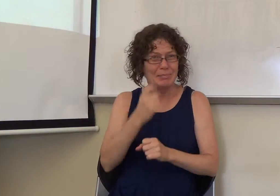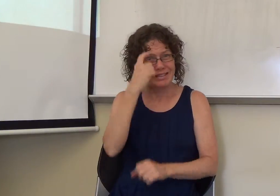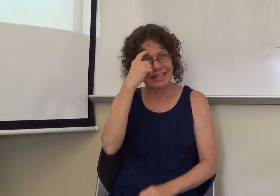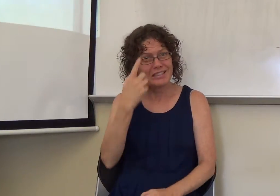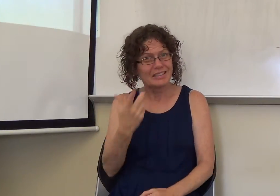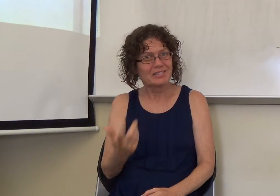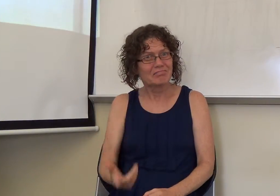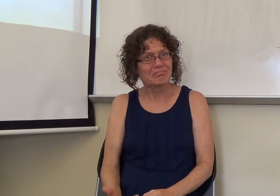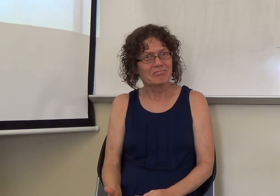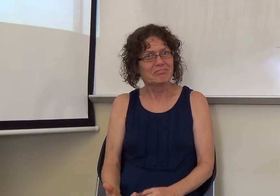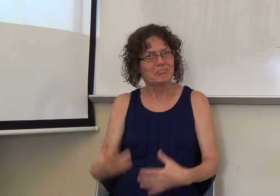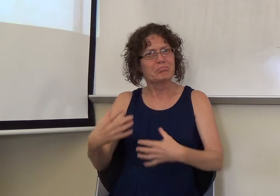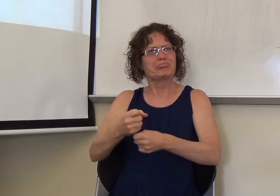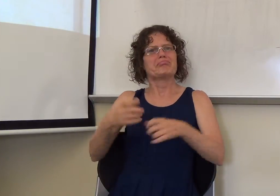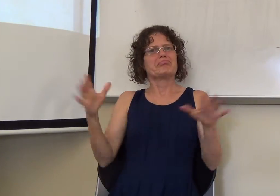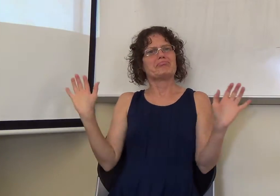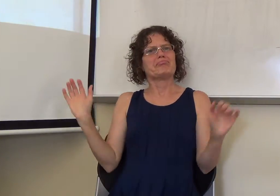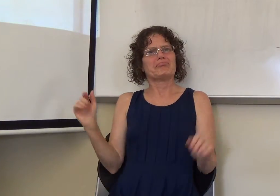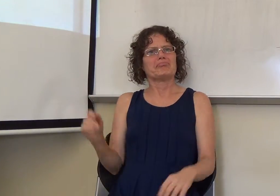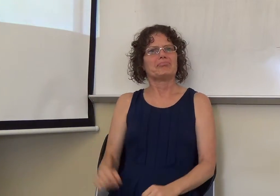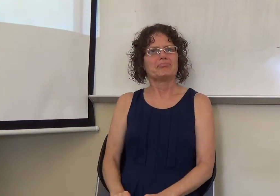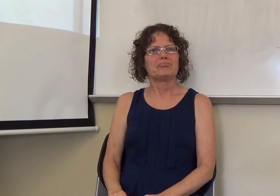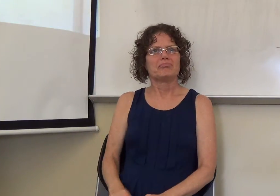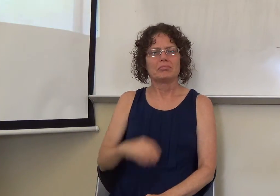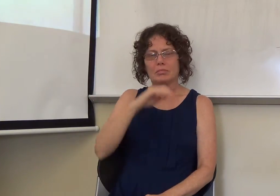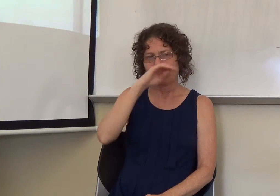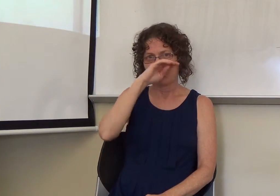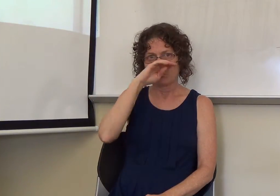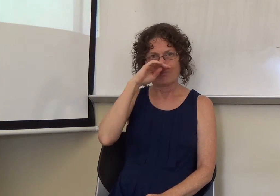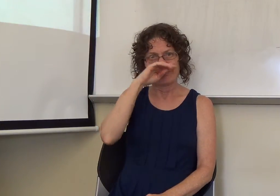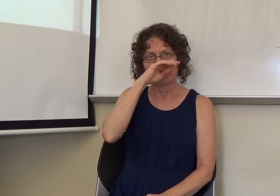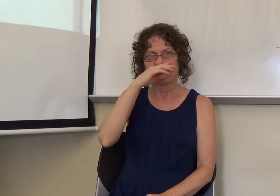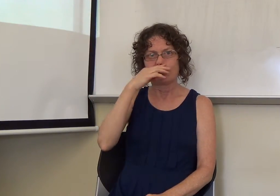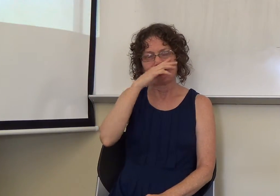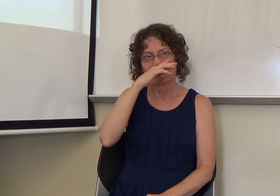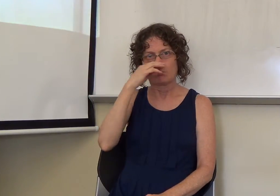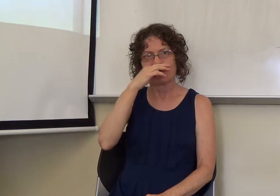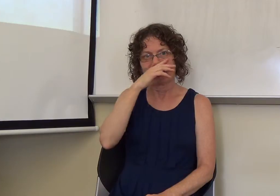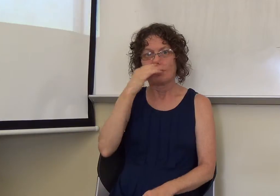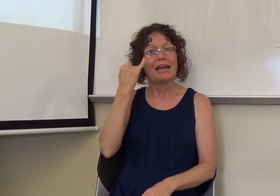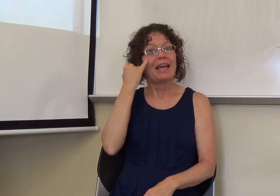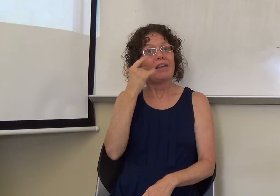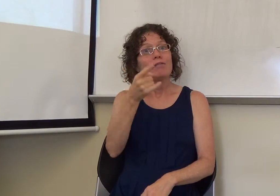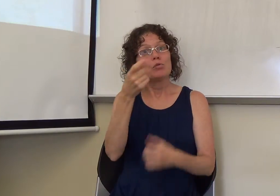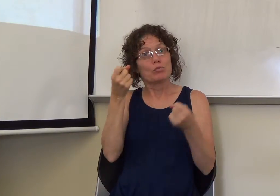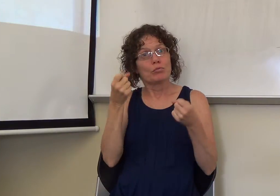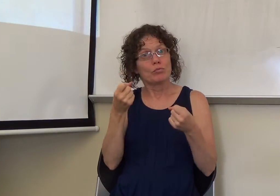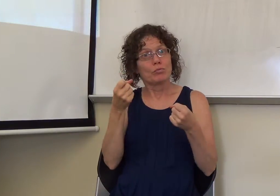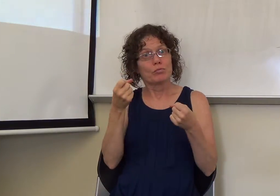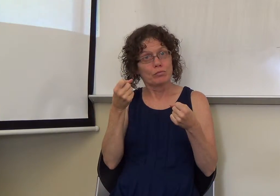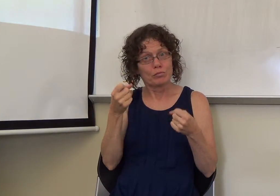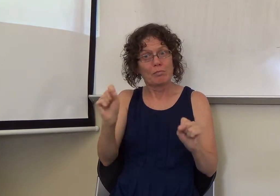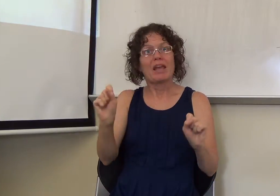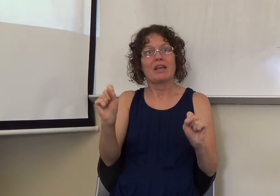people? Okay. If you have made an attempt to do that before